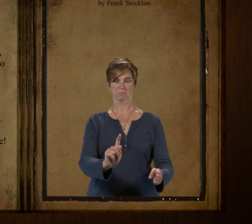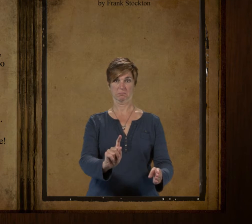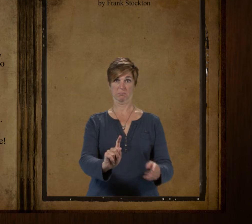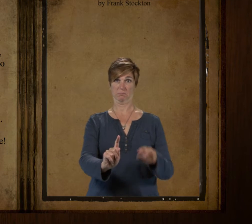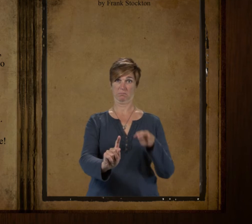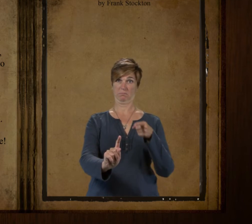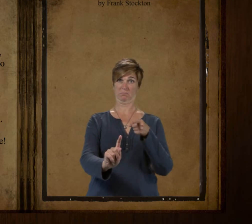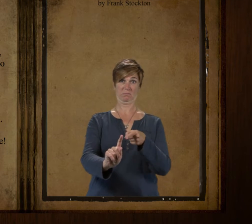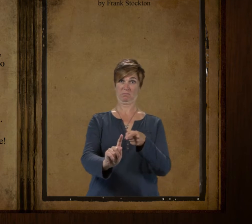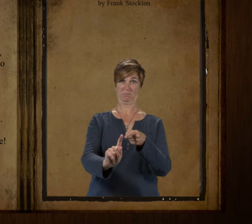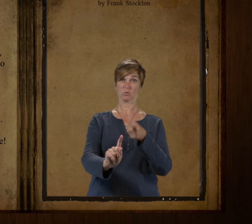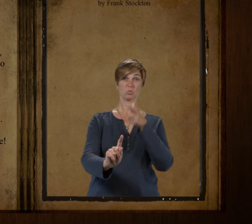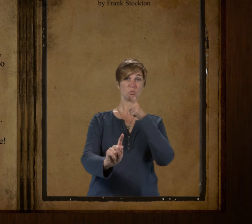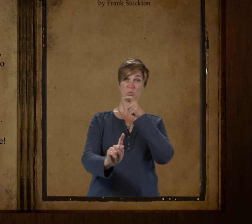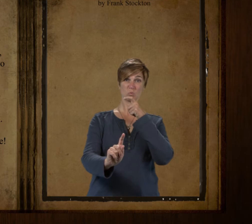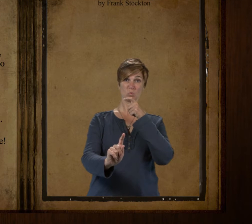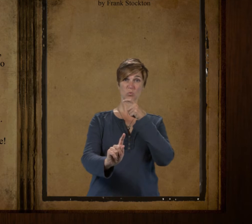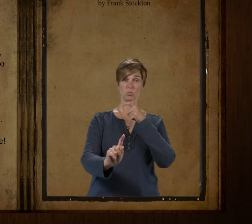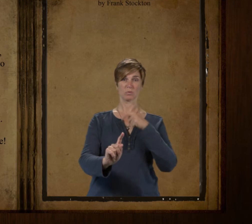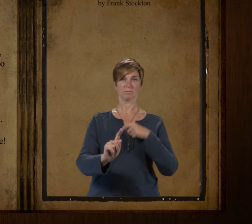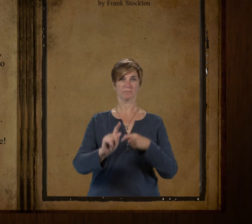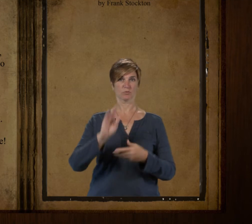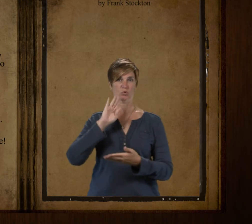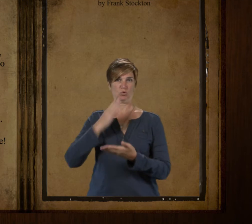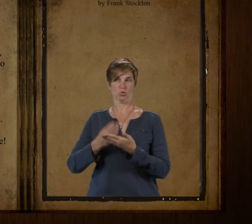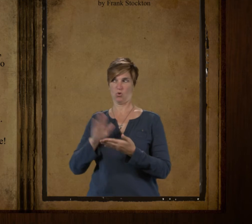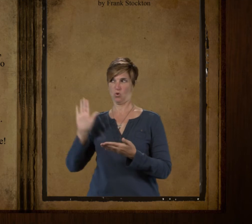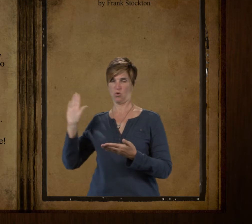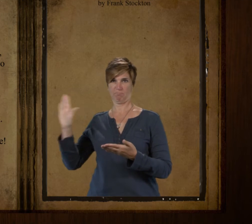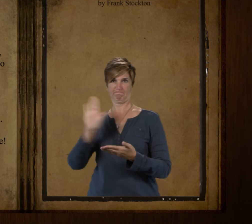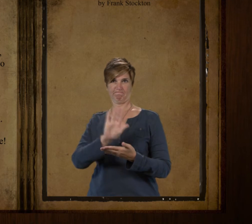the lover of the princess walked into the arena.